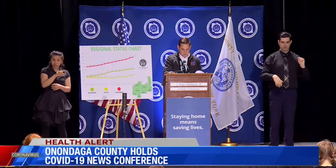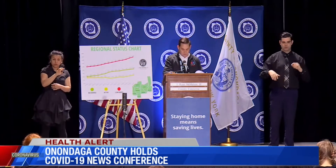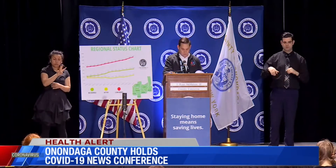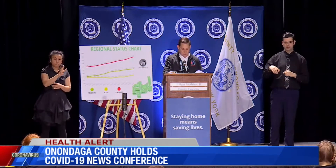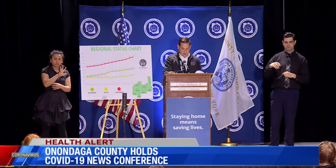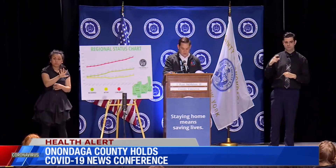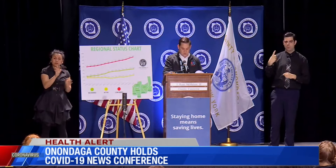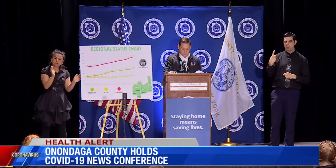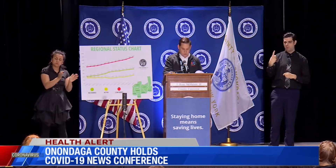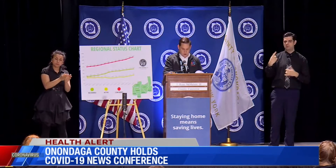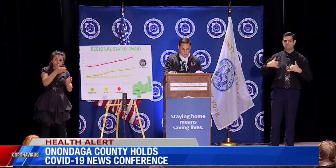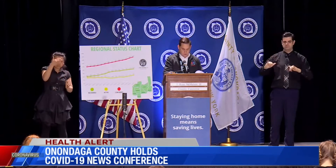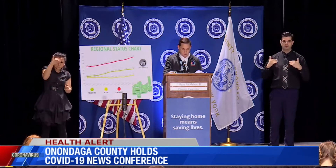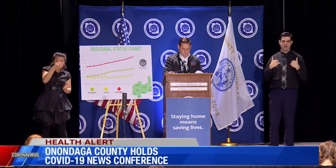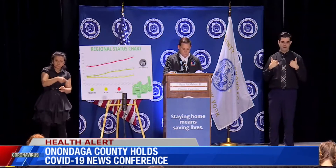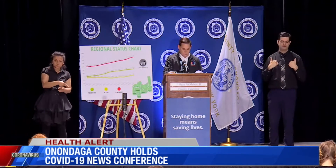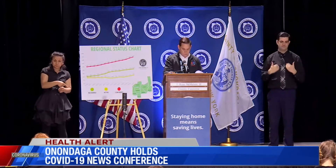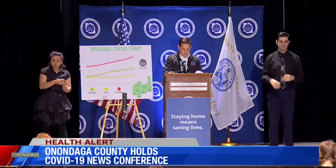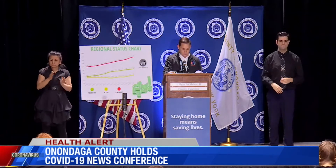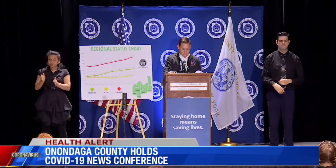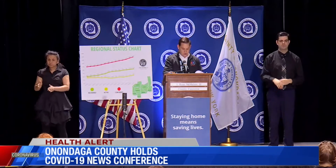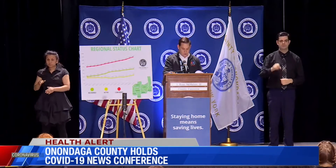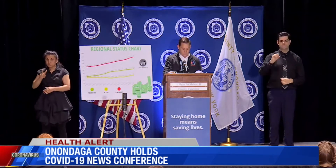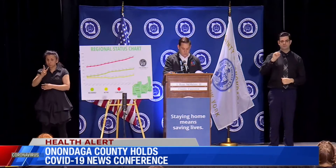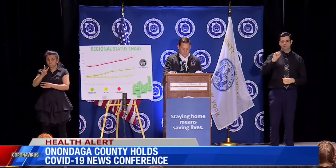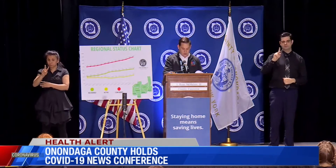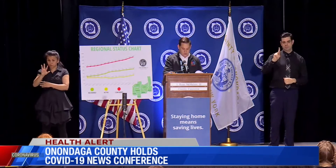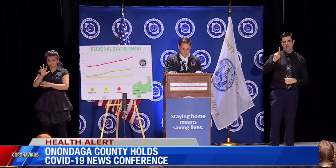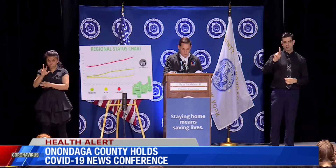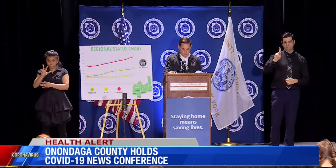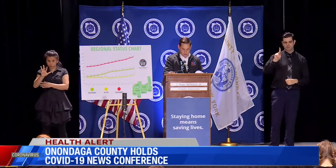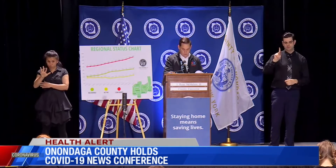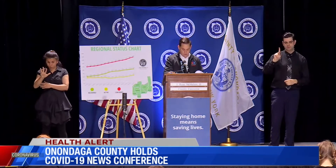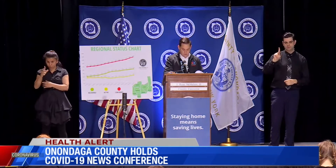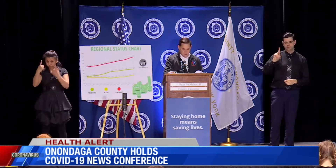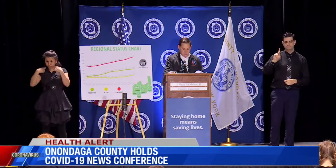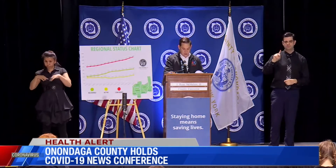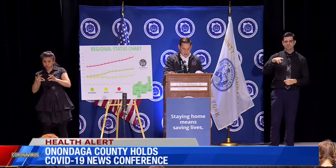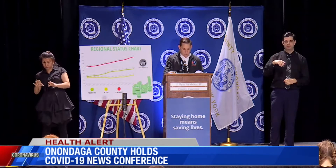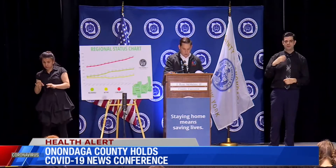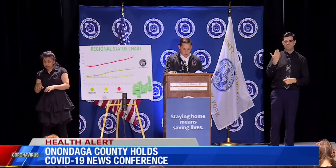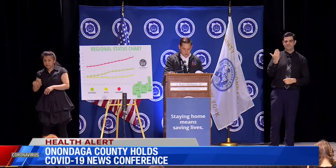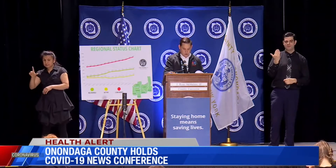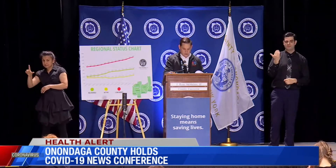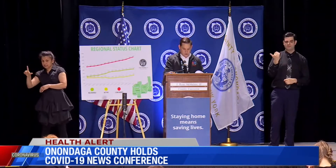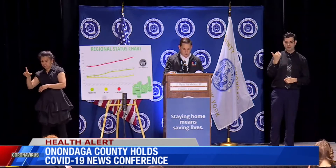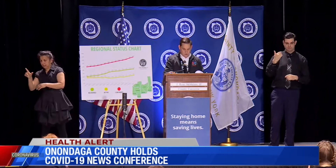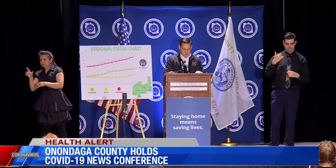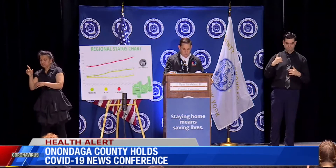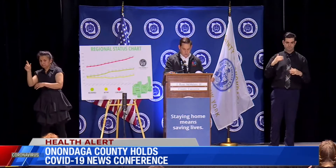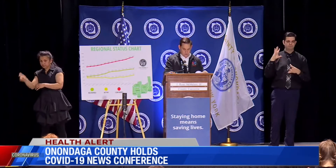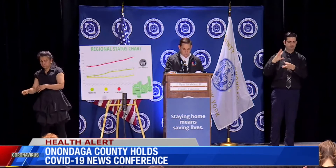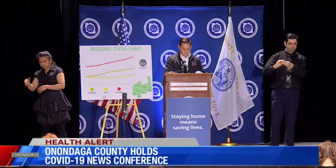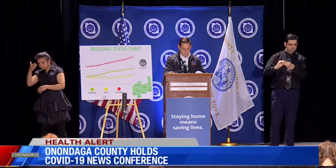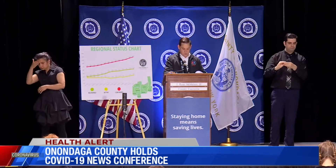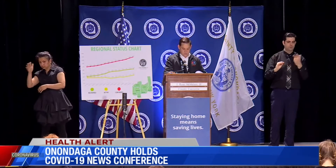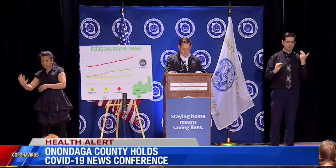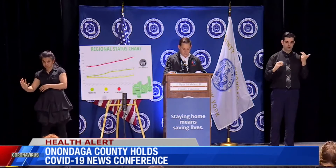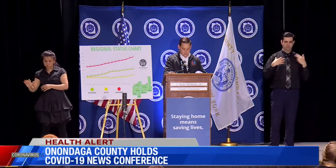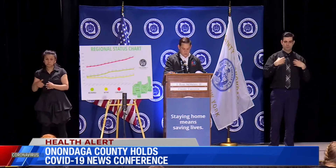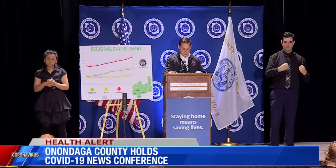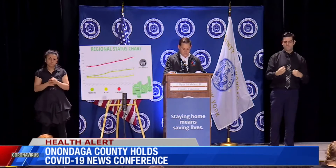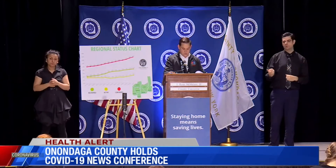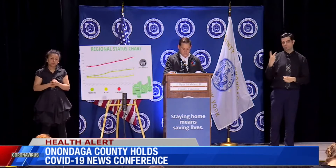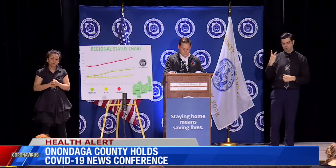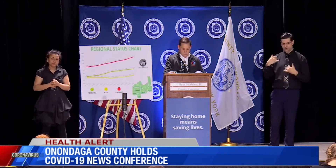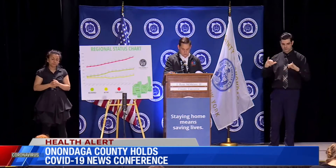Marcellus, 4 cases, 4 recoveries. Atisco, 4 cases, 4 recoveries. Elbridge, 2 cases, 2 recoveries.